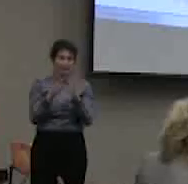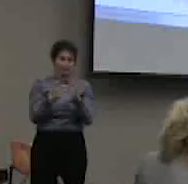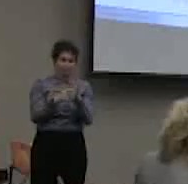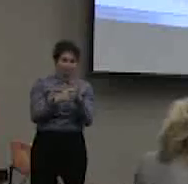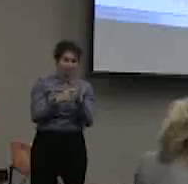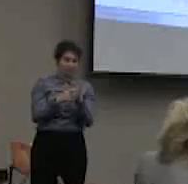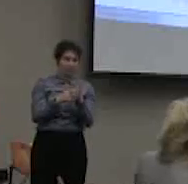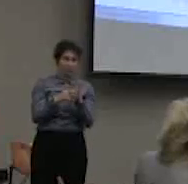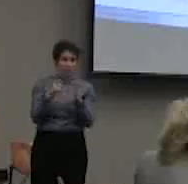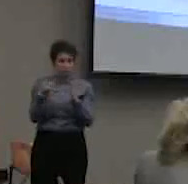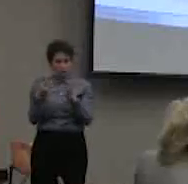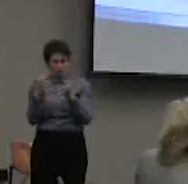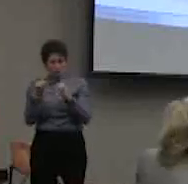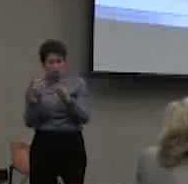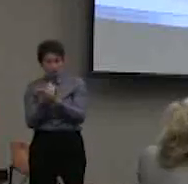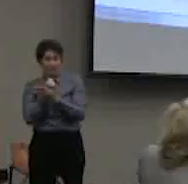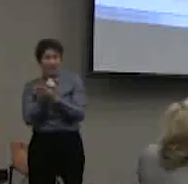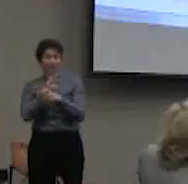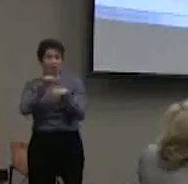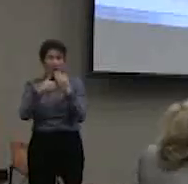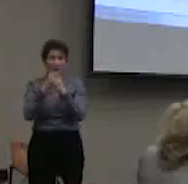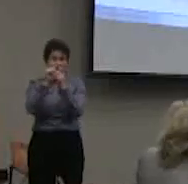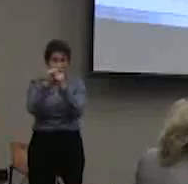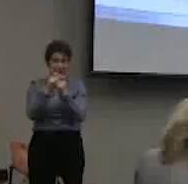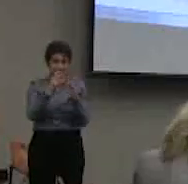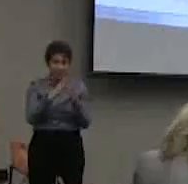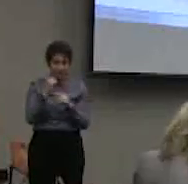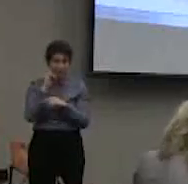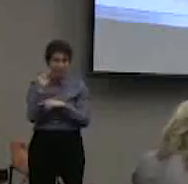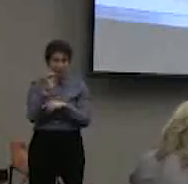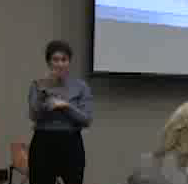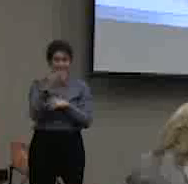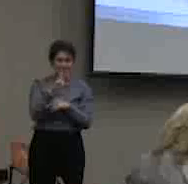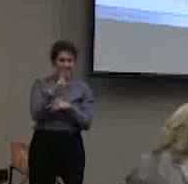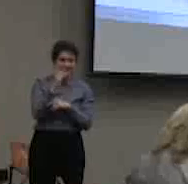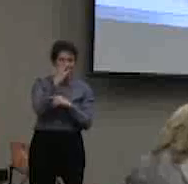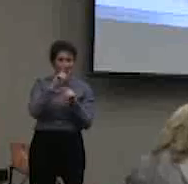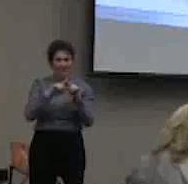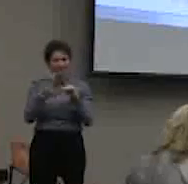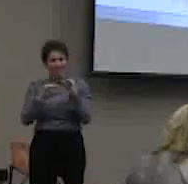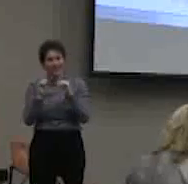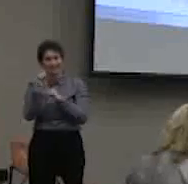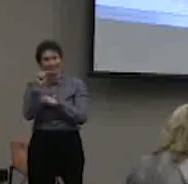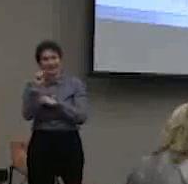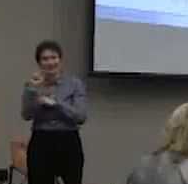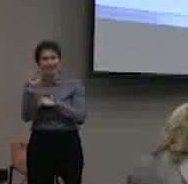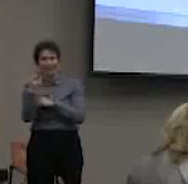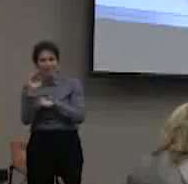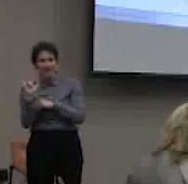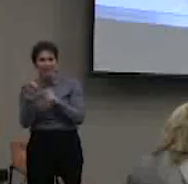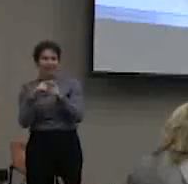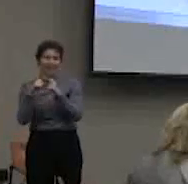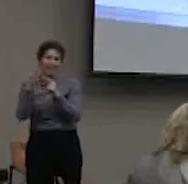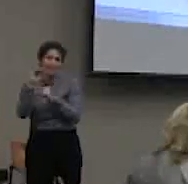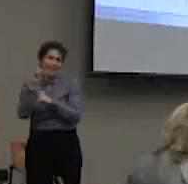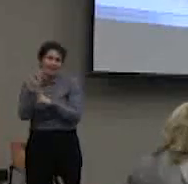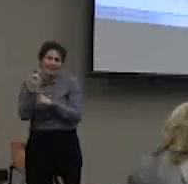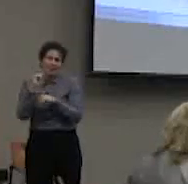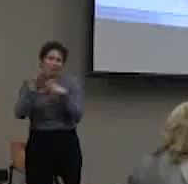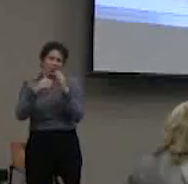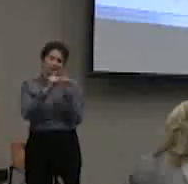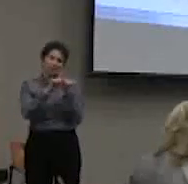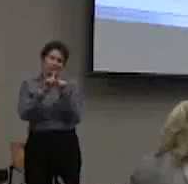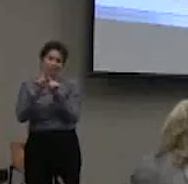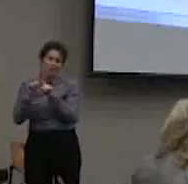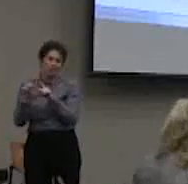achieve, and the specific academic plans of East Baton Rouge look different than the plans of St. Tammany, which look different than the plans of Madison. I don't know if that's answering your